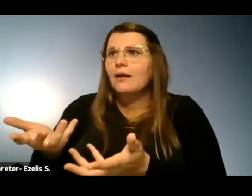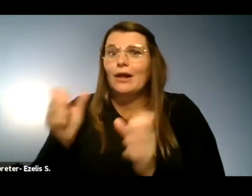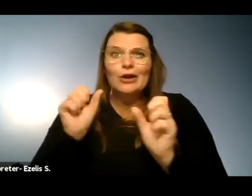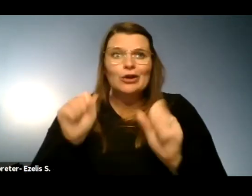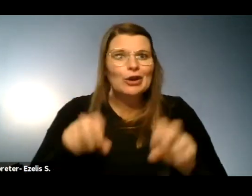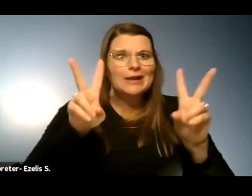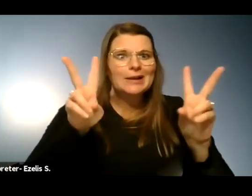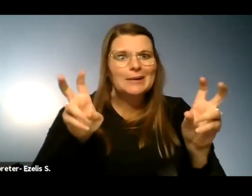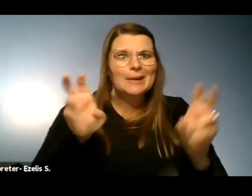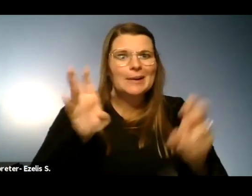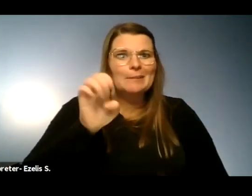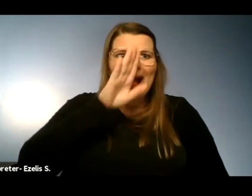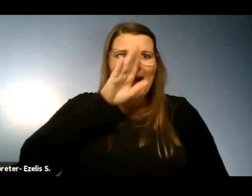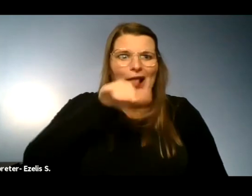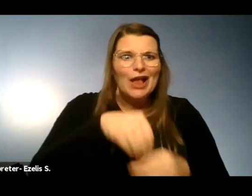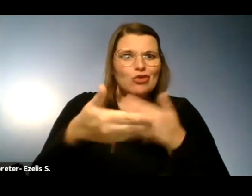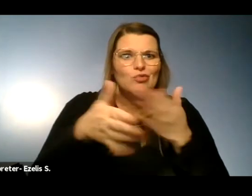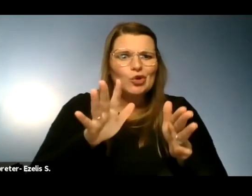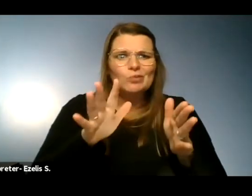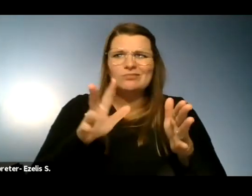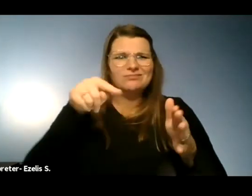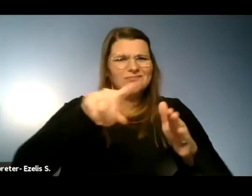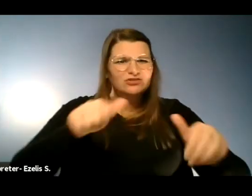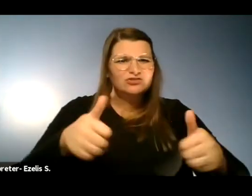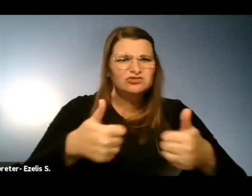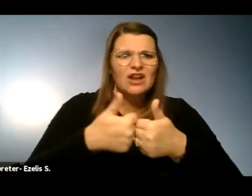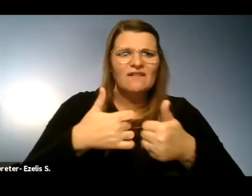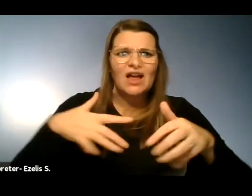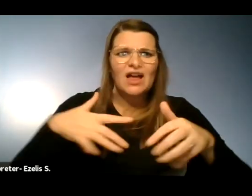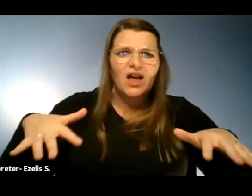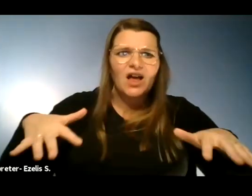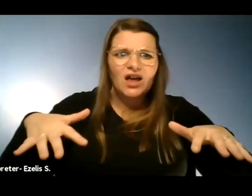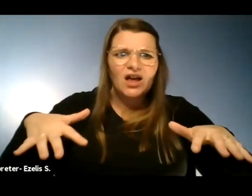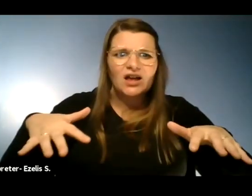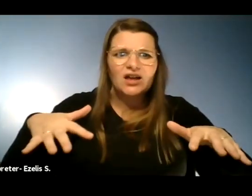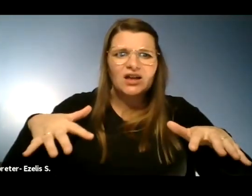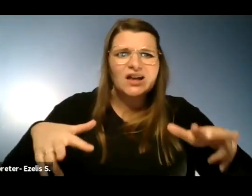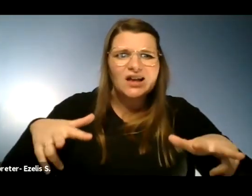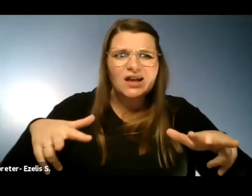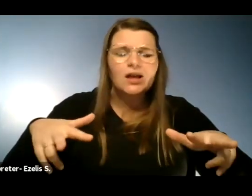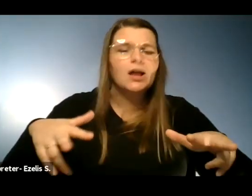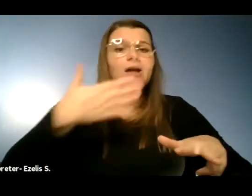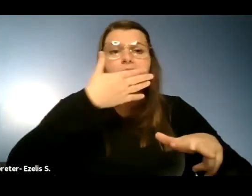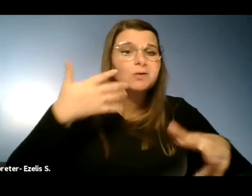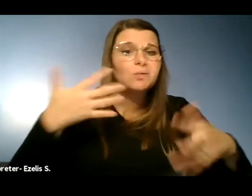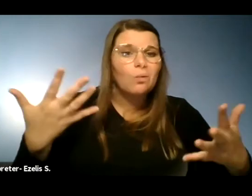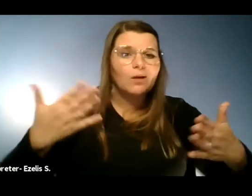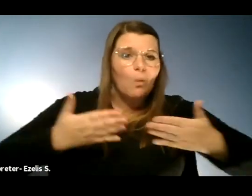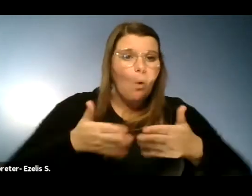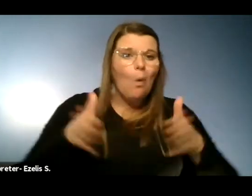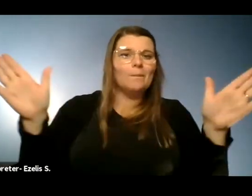in the room, so to speak. And it's always best to get things out in the open and to educate each